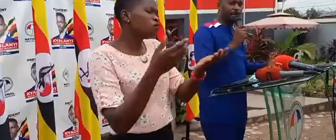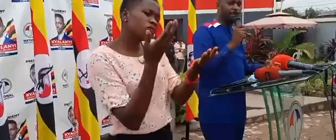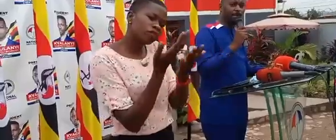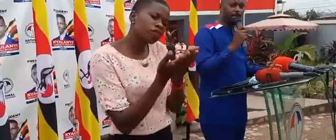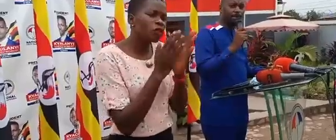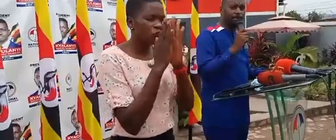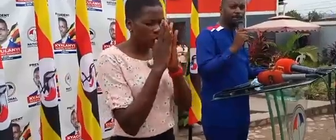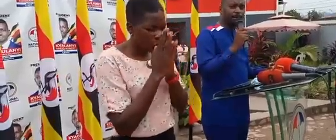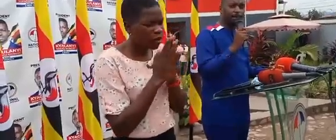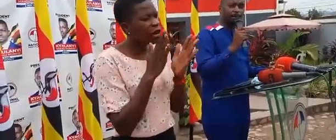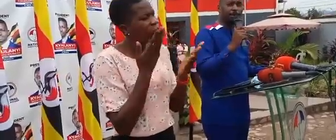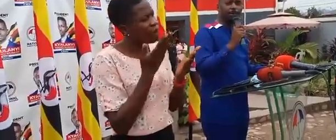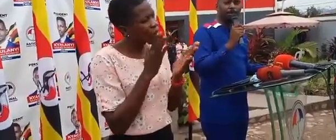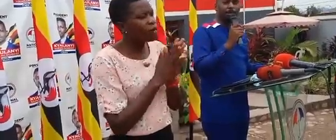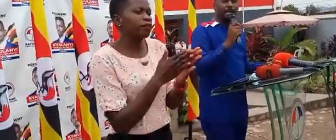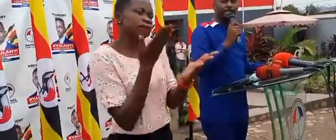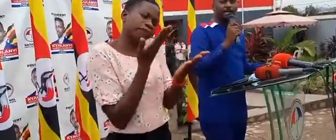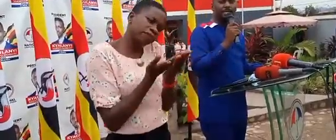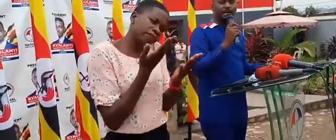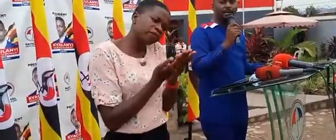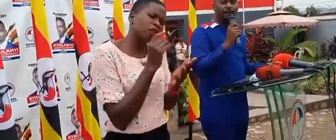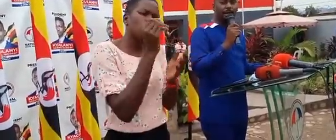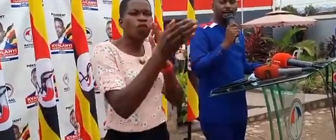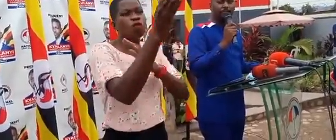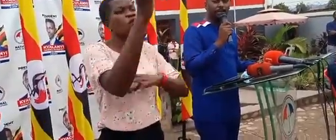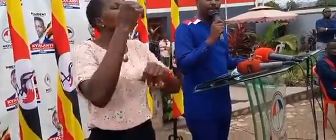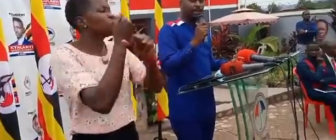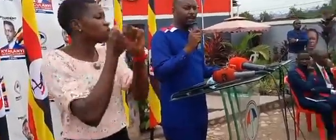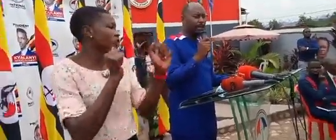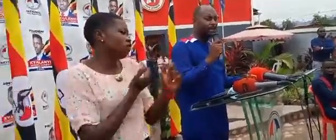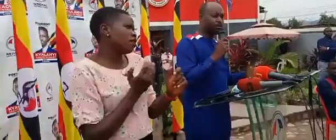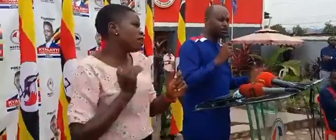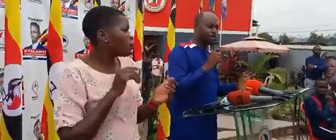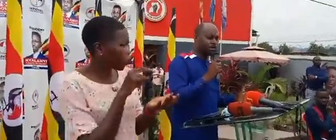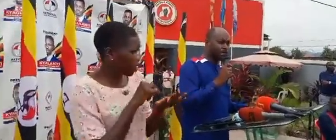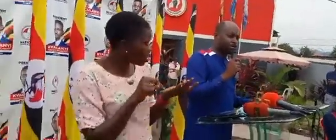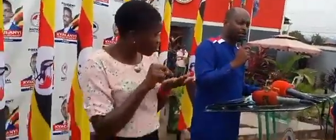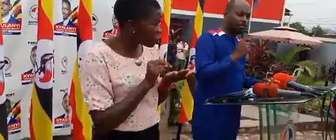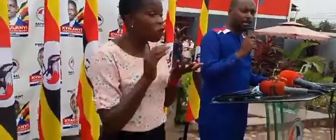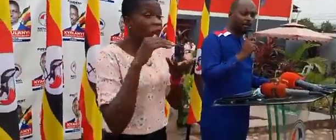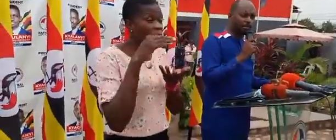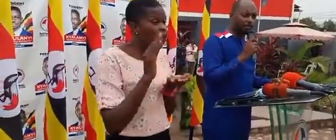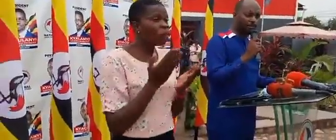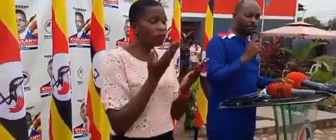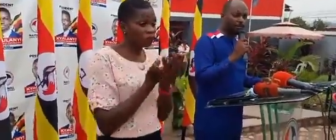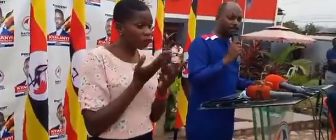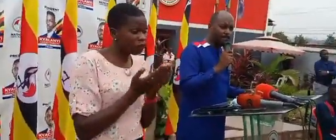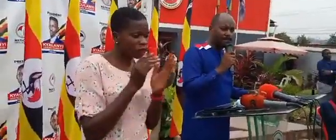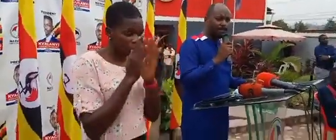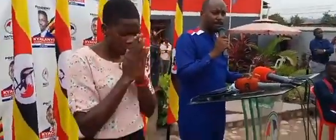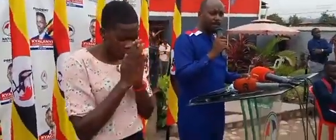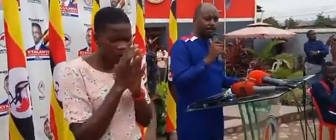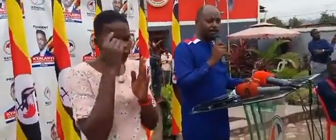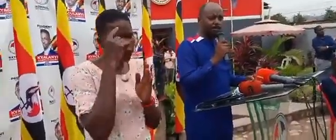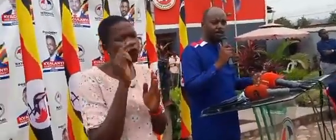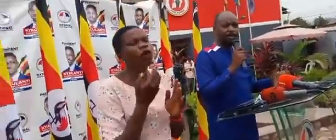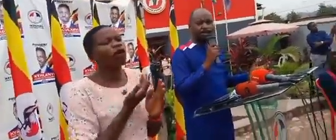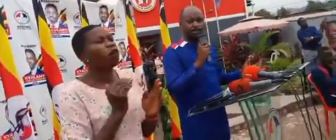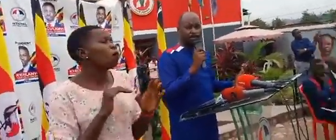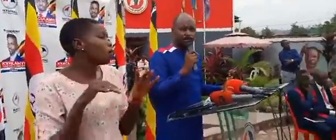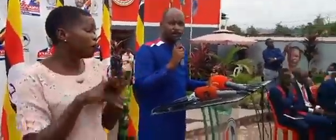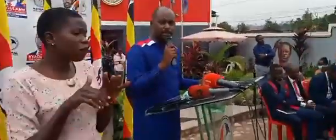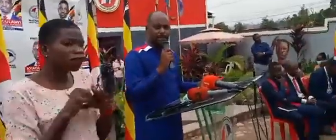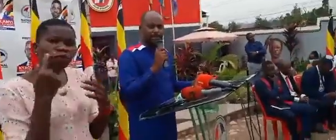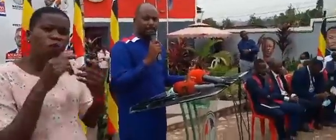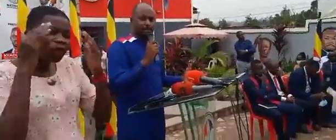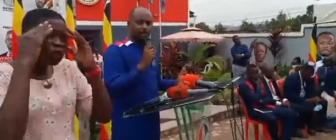ya Mukama Katonda okuyambako n'ataasa eggwanga lyaffe, naye okusingira ddala tusabira abantu baffe be tutamanyi